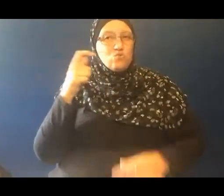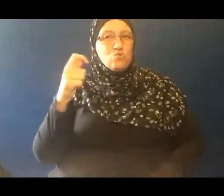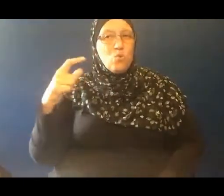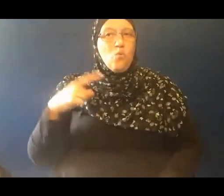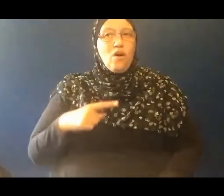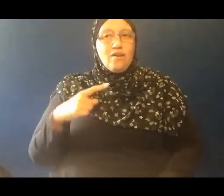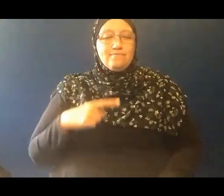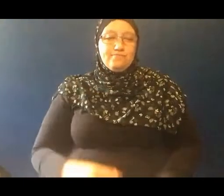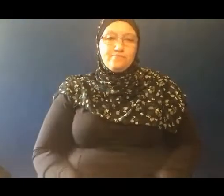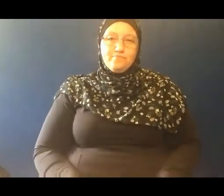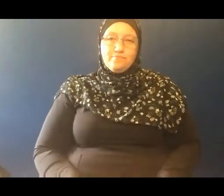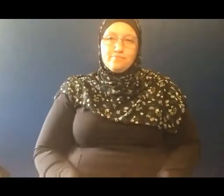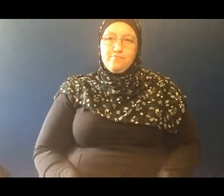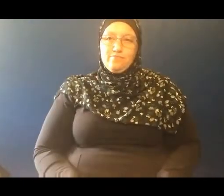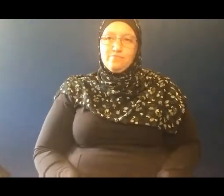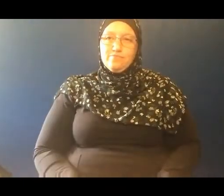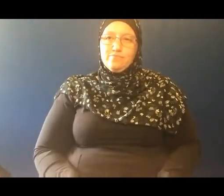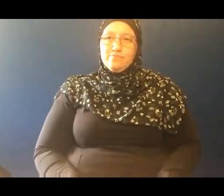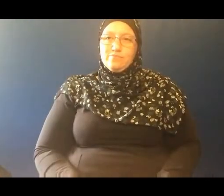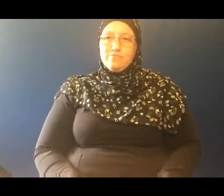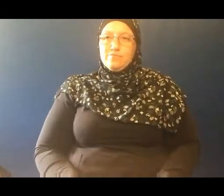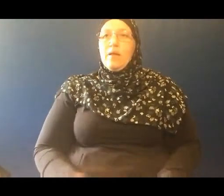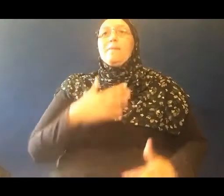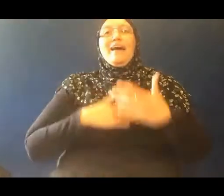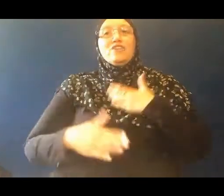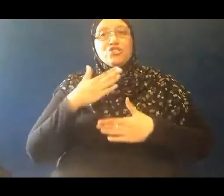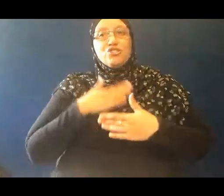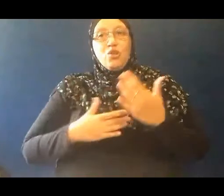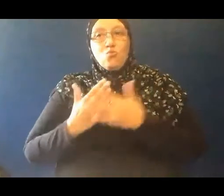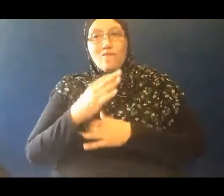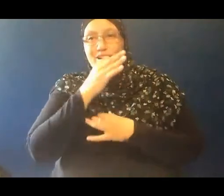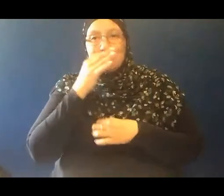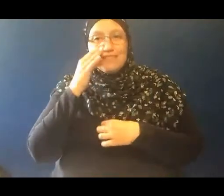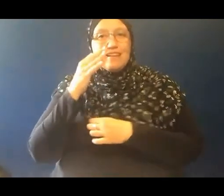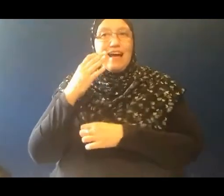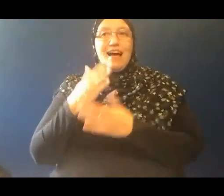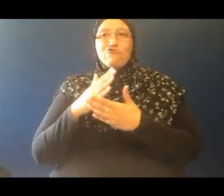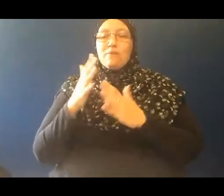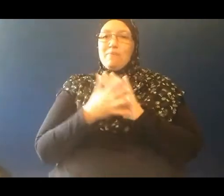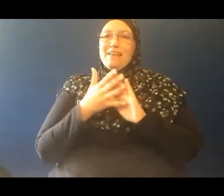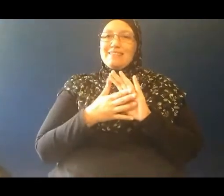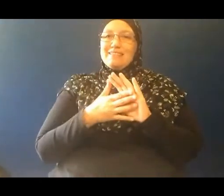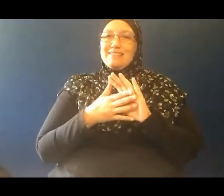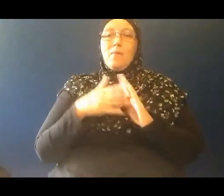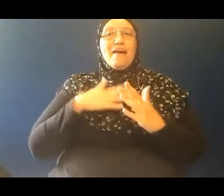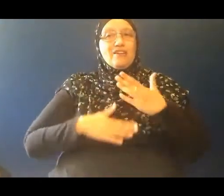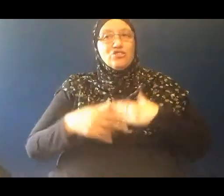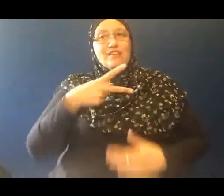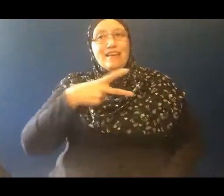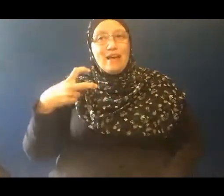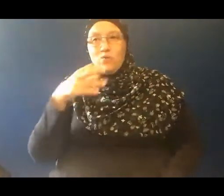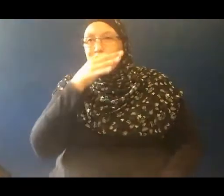And fasting in this, the patience in fact in this ayah is interpreted to also mean fasting. There are